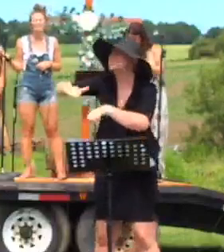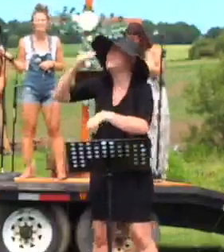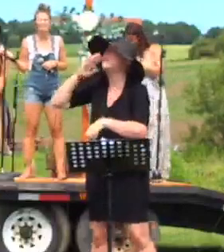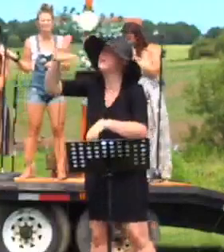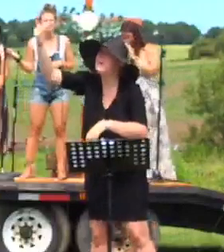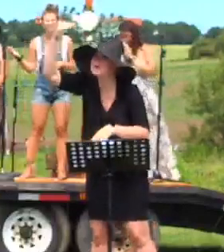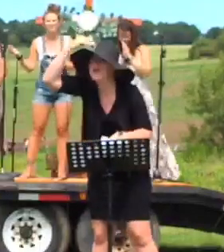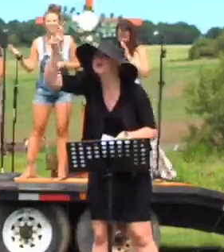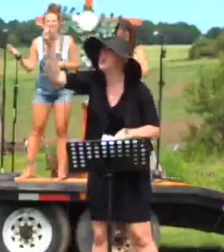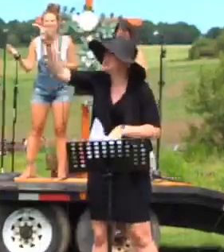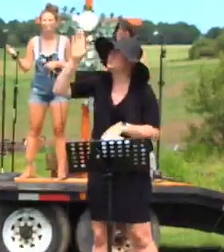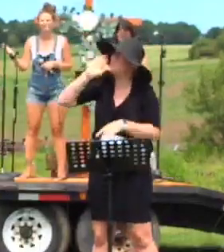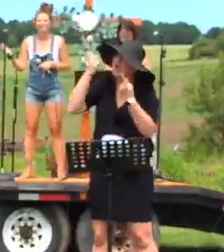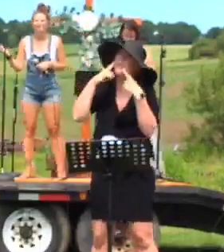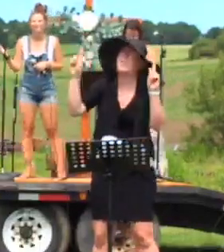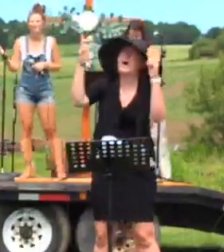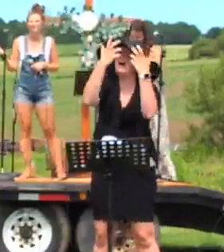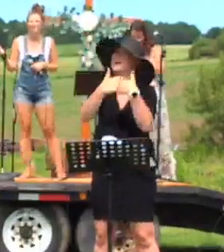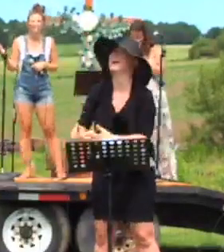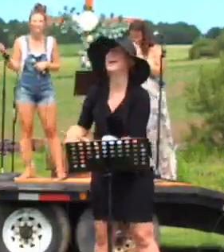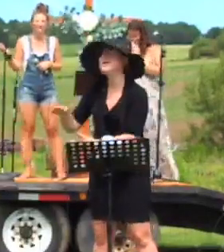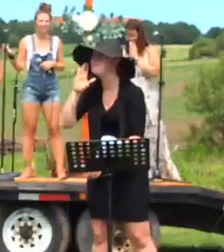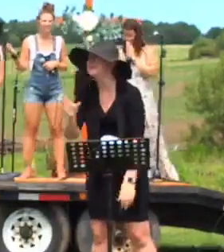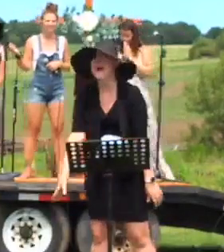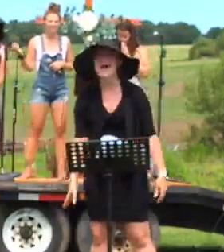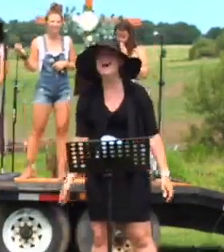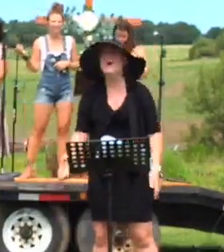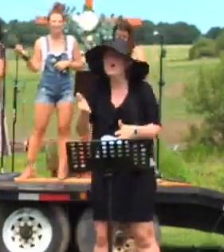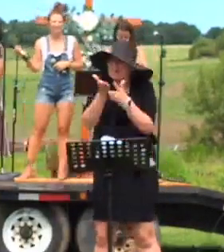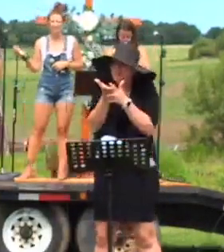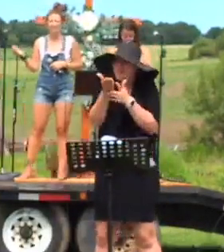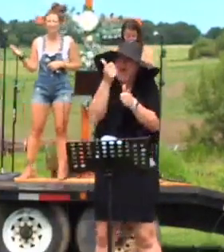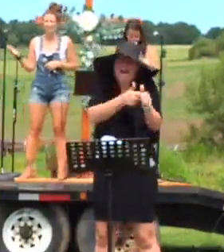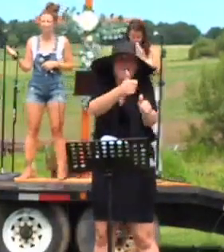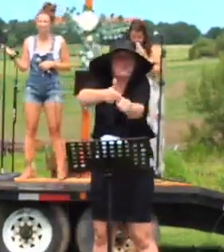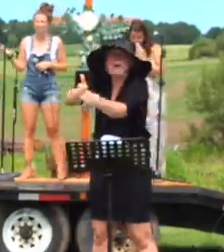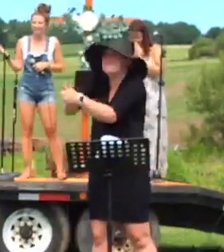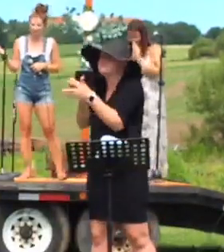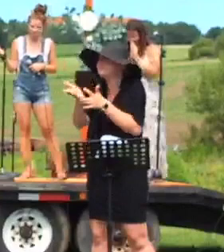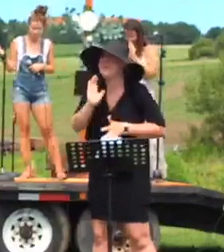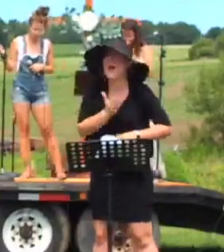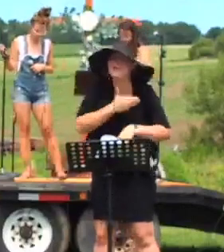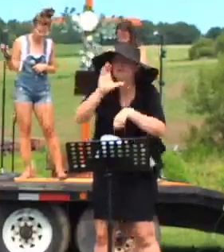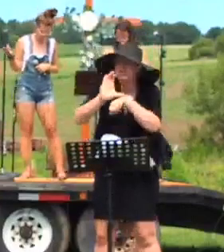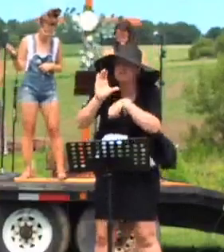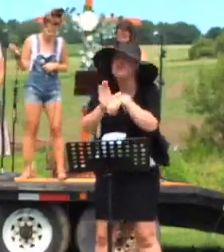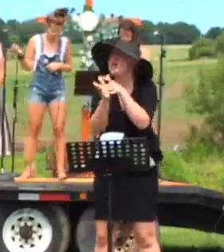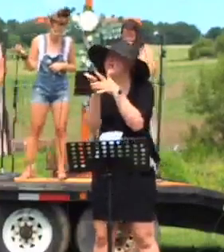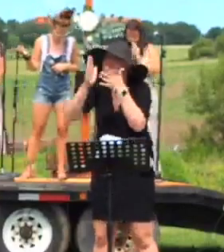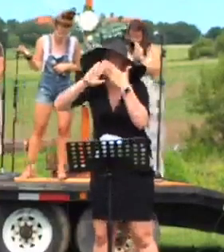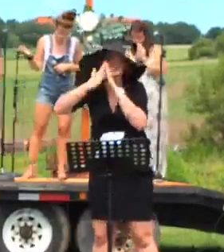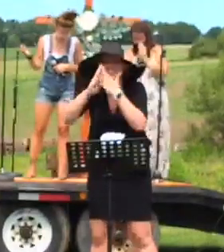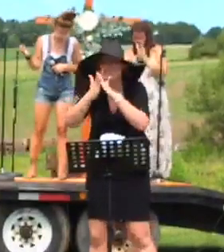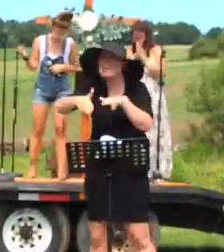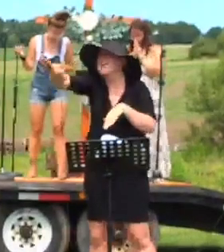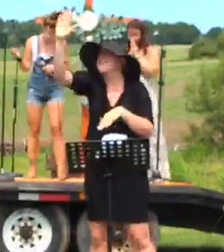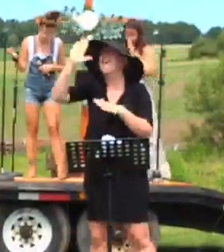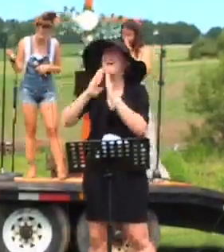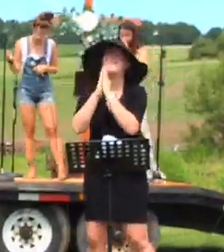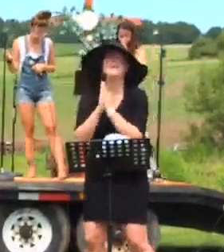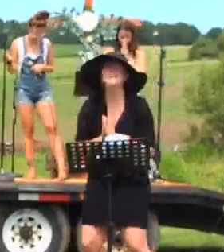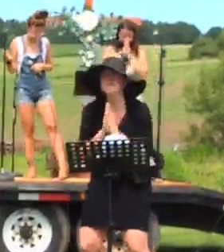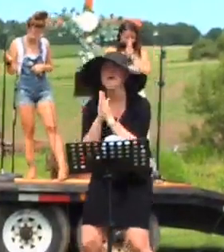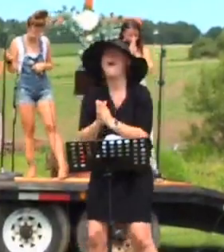will work in amazing ways through each and every one of us, through this church, through this city. God, we pray that your spirit,